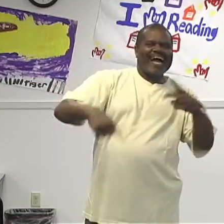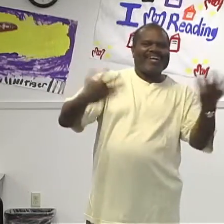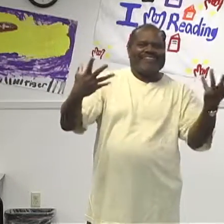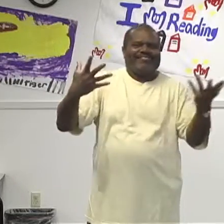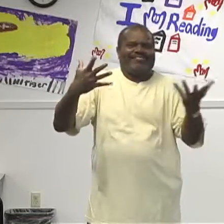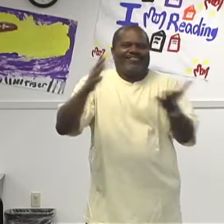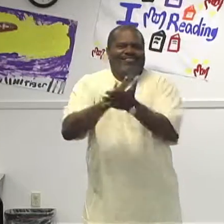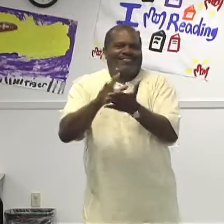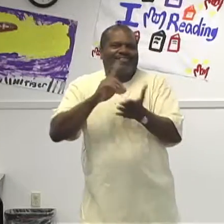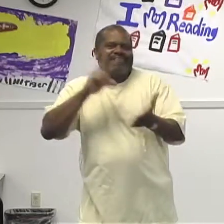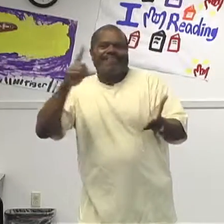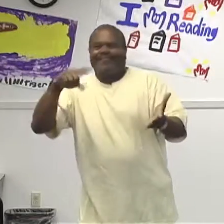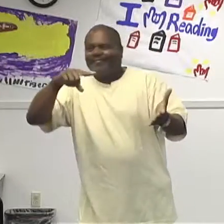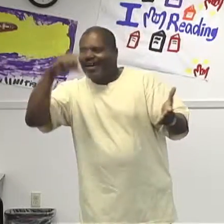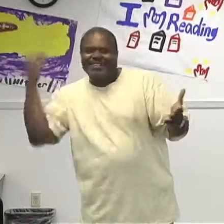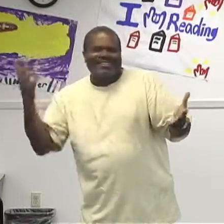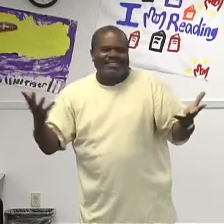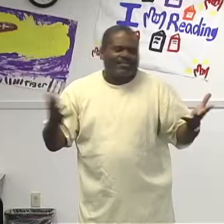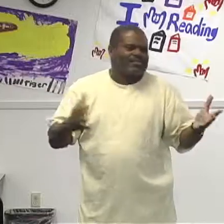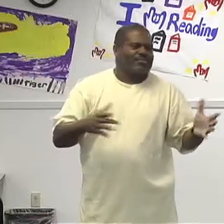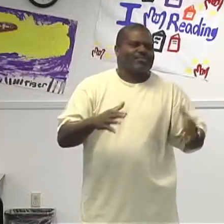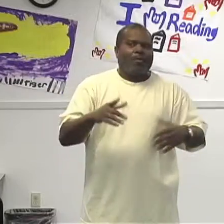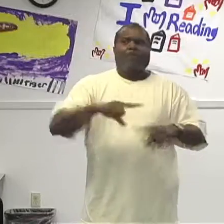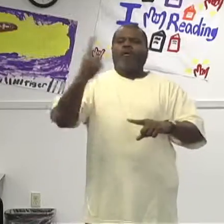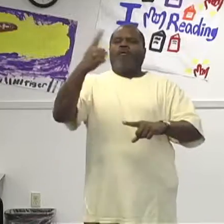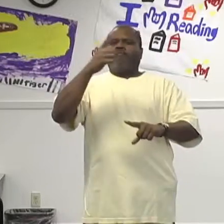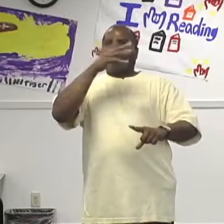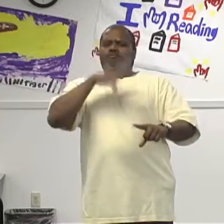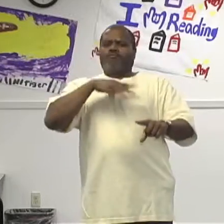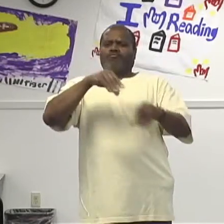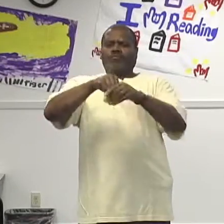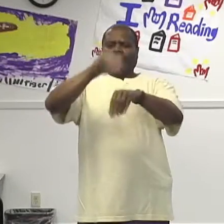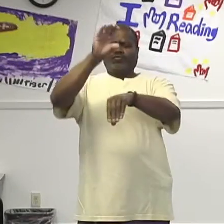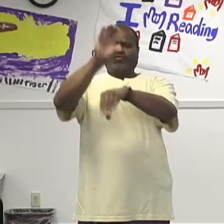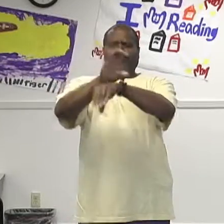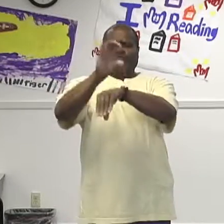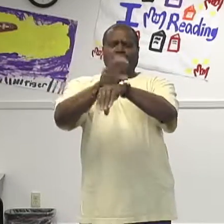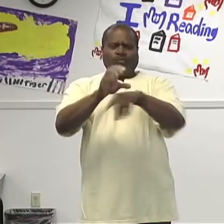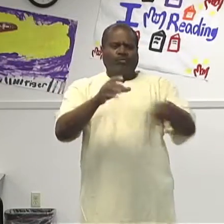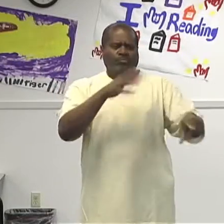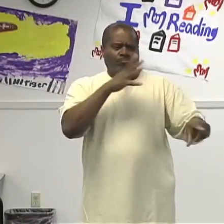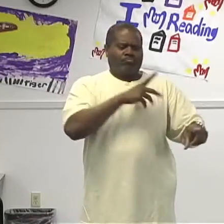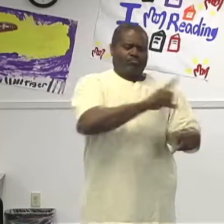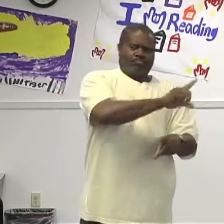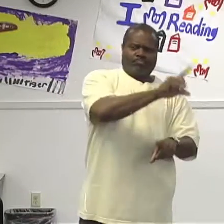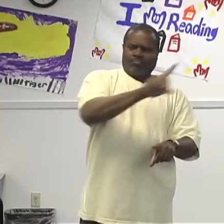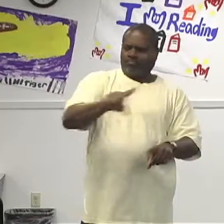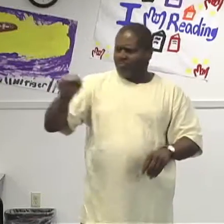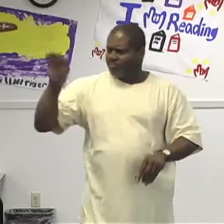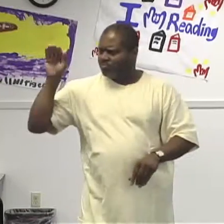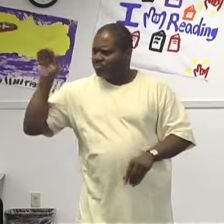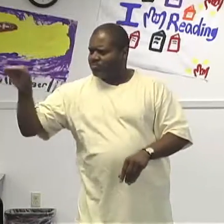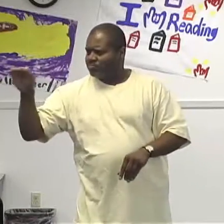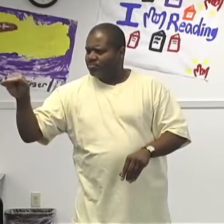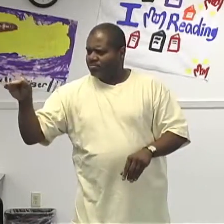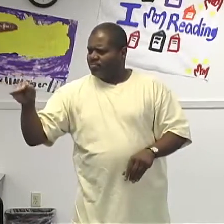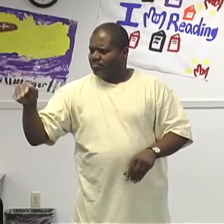was still a deciding factor in where kids could go to school. So there were some schools that I could not even attend because I was black.